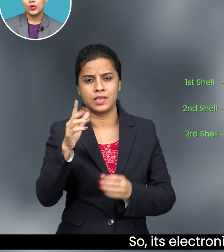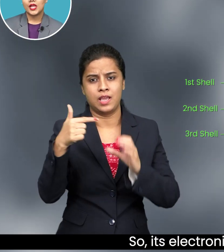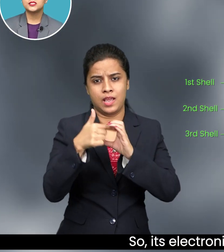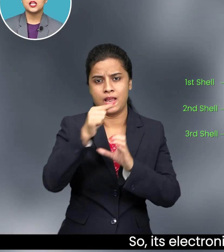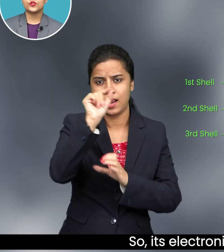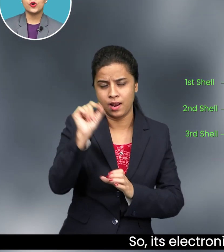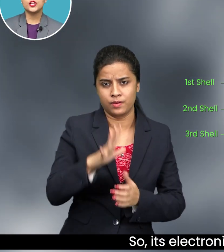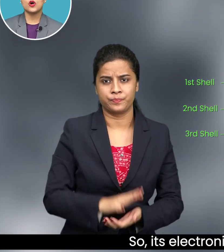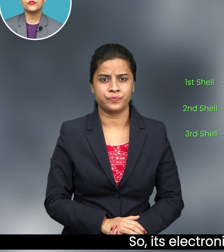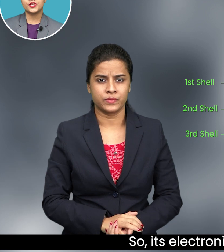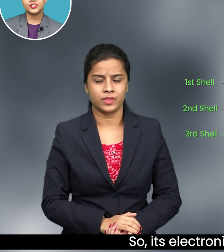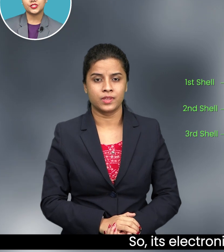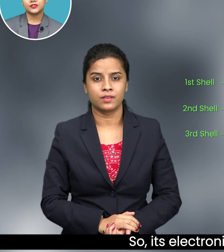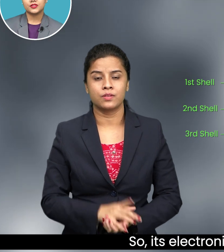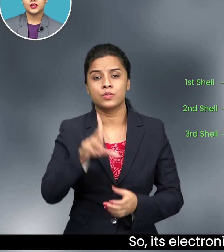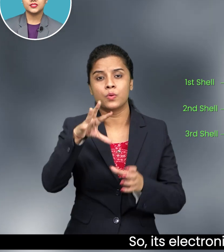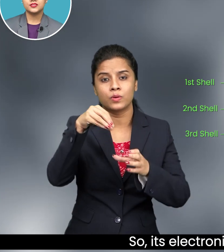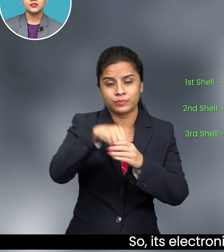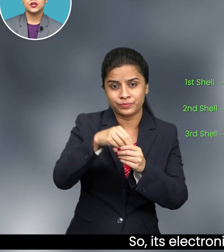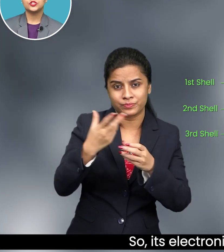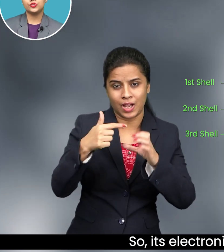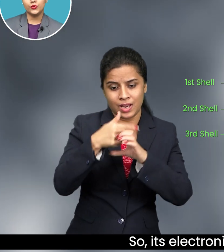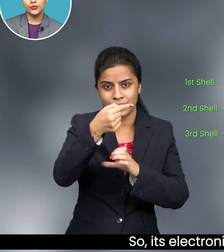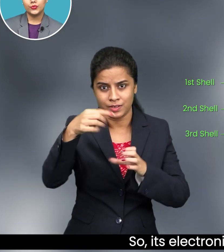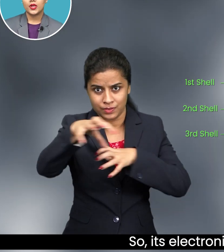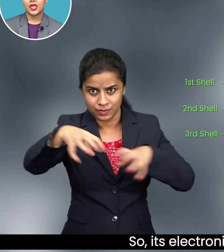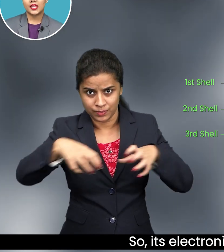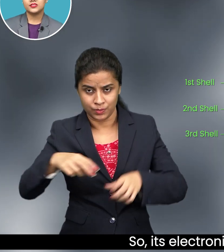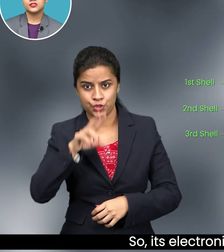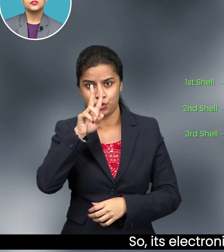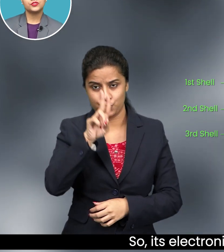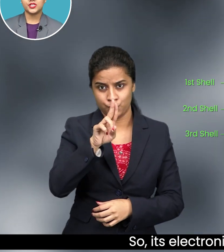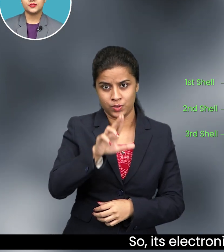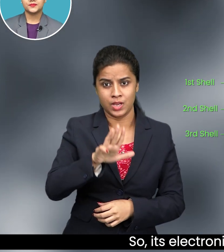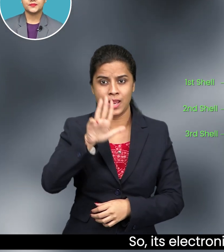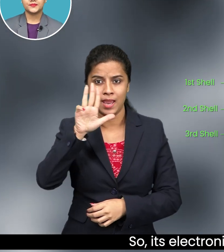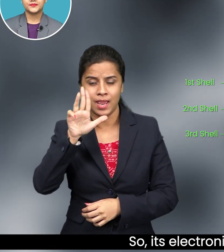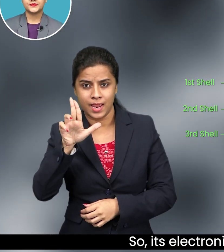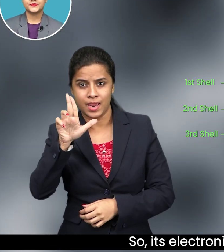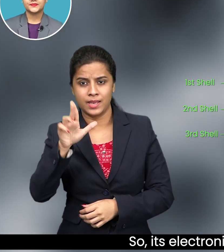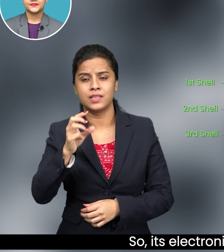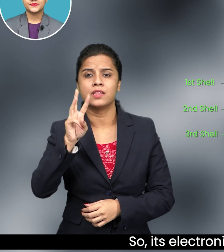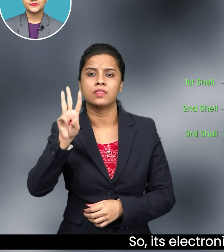So, its electronic configuration is 2, 8, 3.